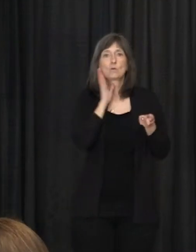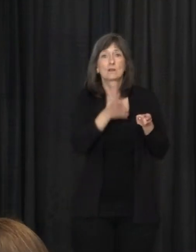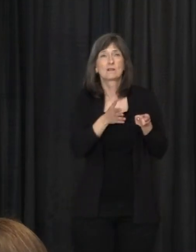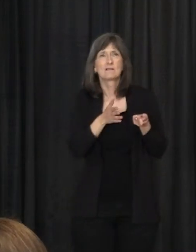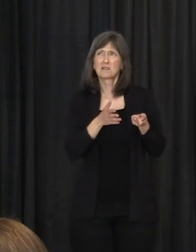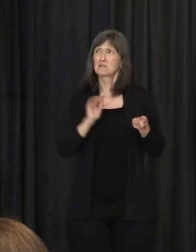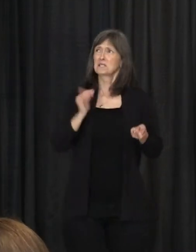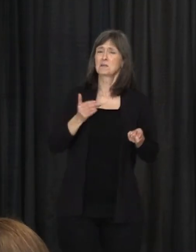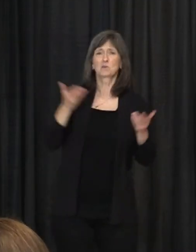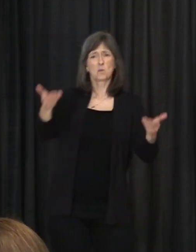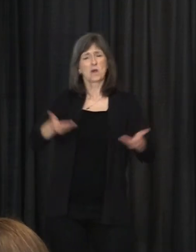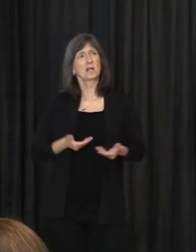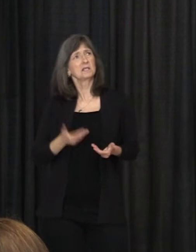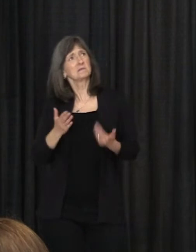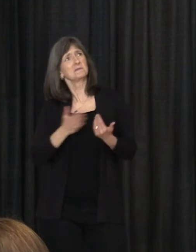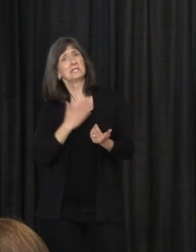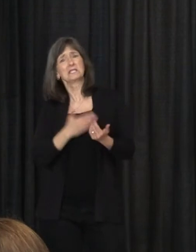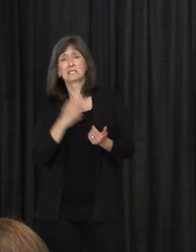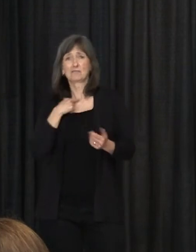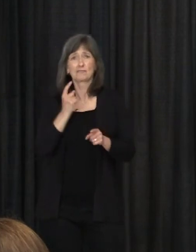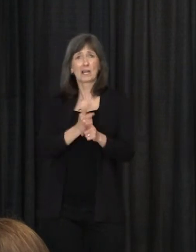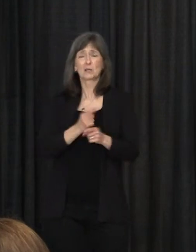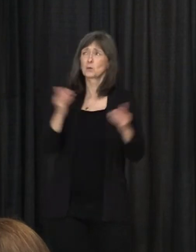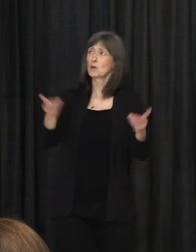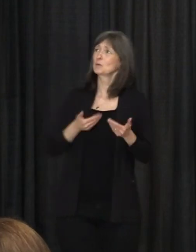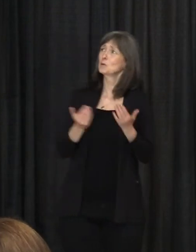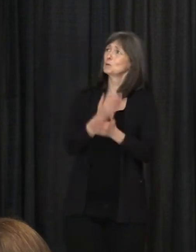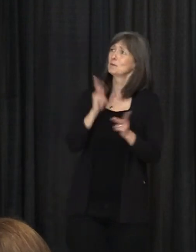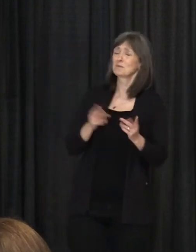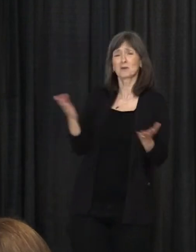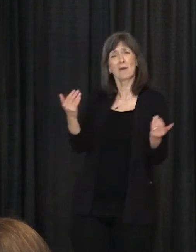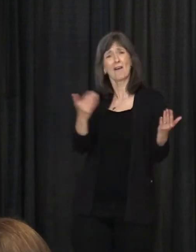doesn't it? It's not. But